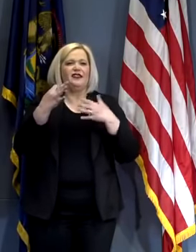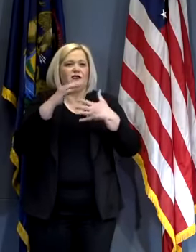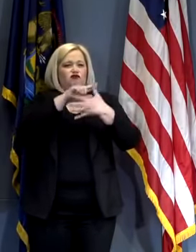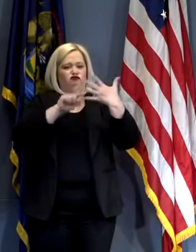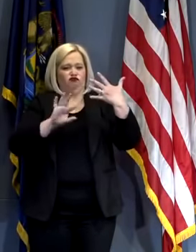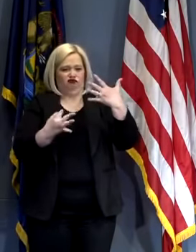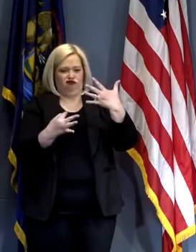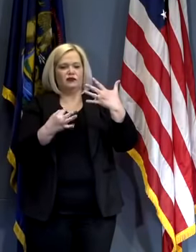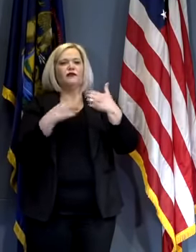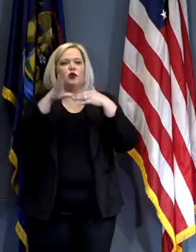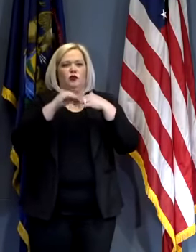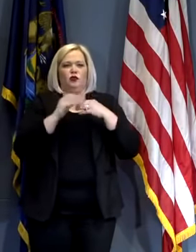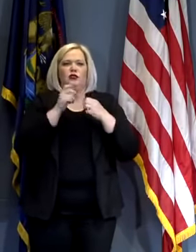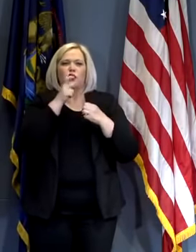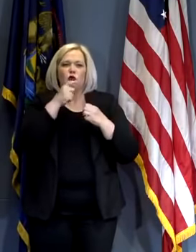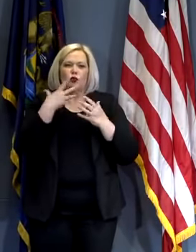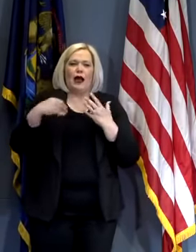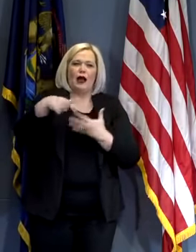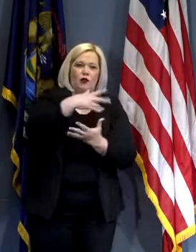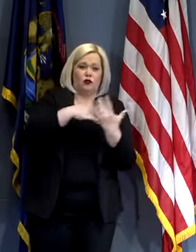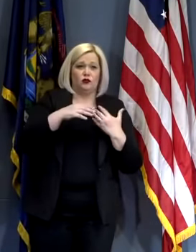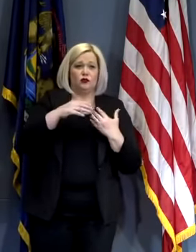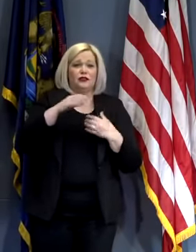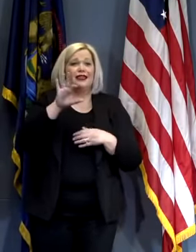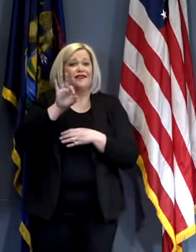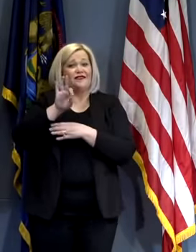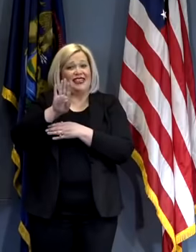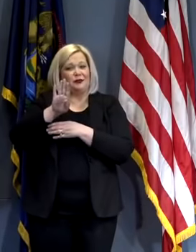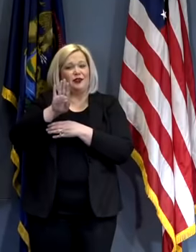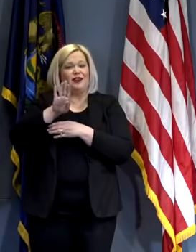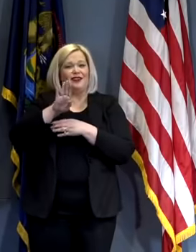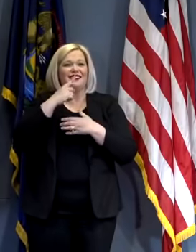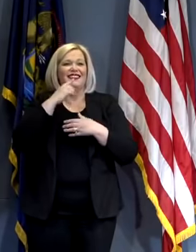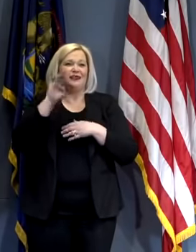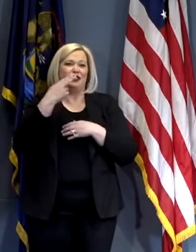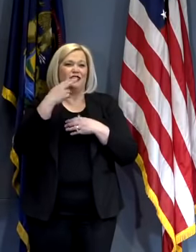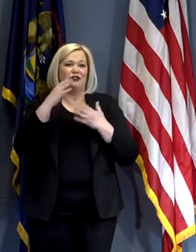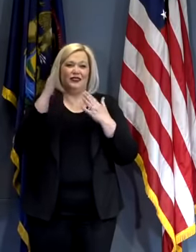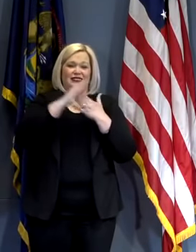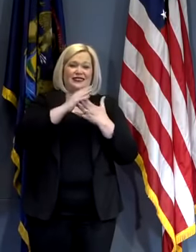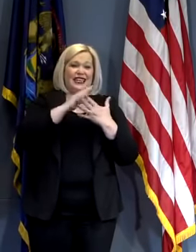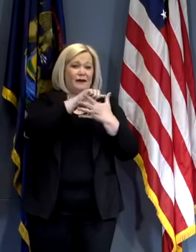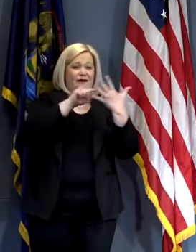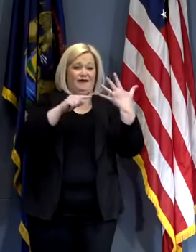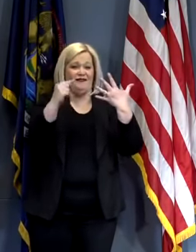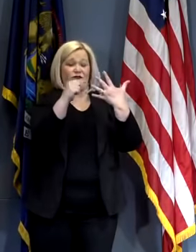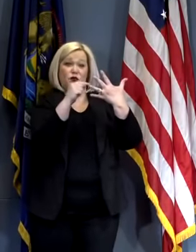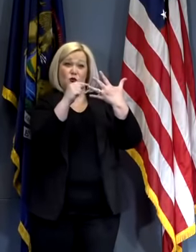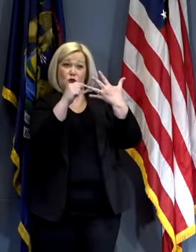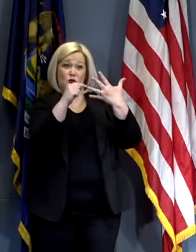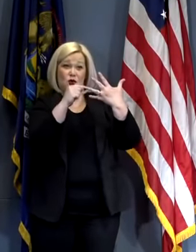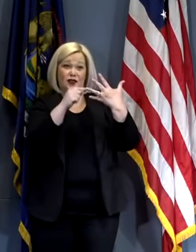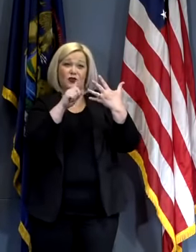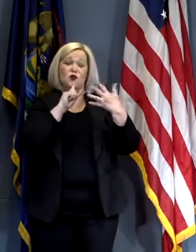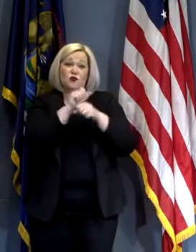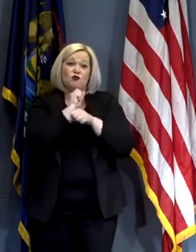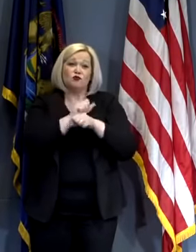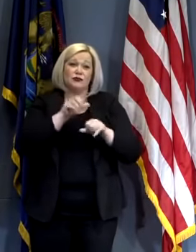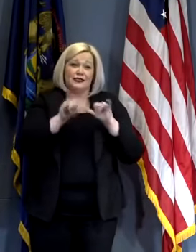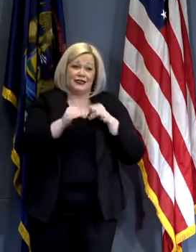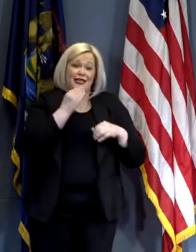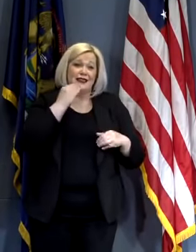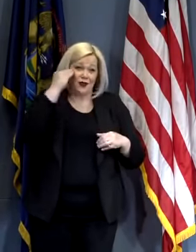overall. Facebook ranked Michigan fourth overall when it comes to the percentage of people in the state that have actually stayed at home.